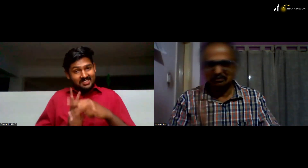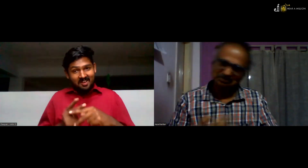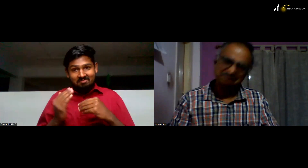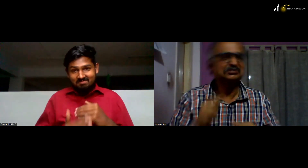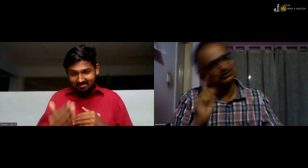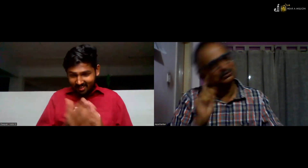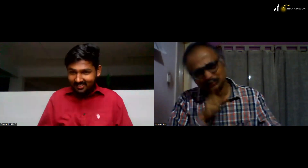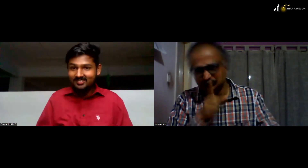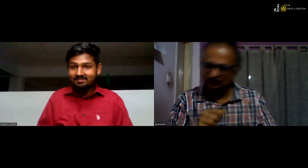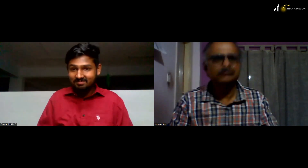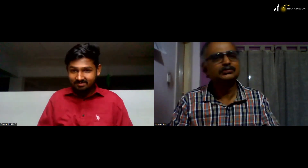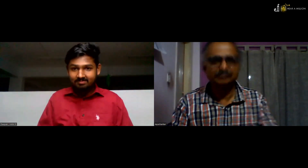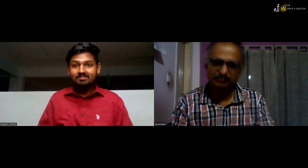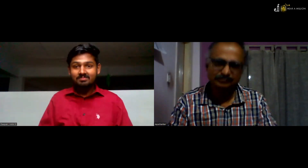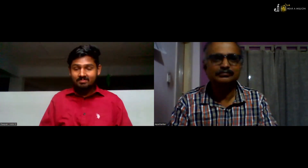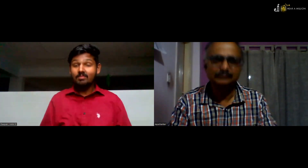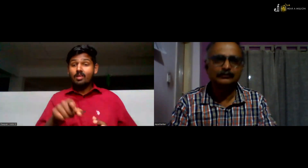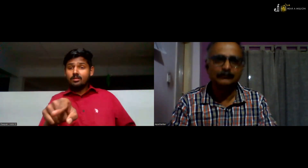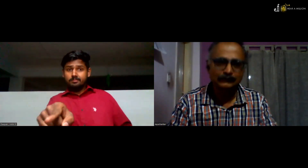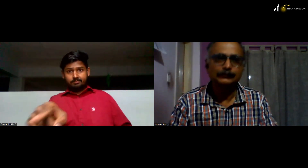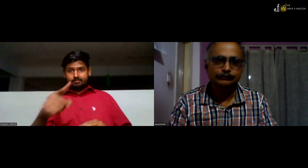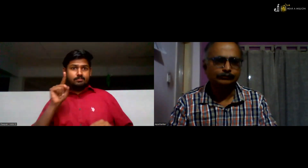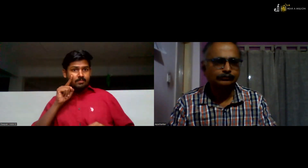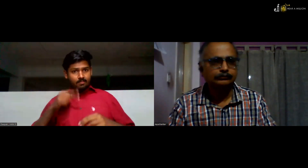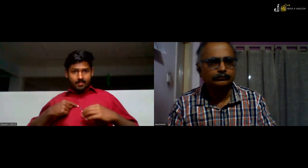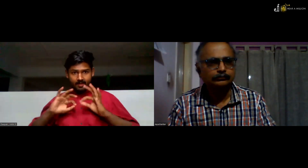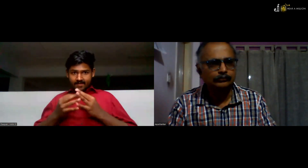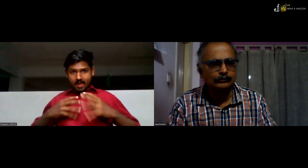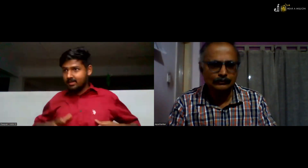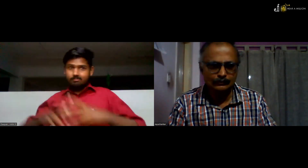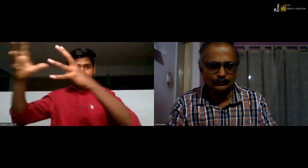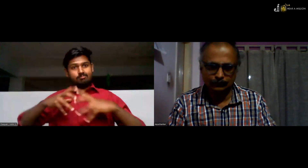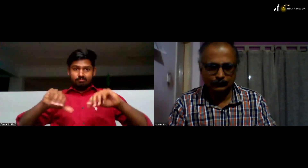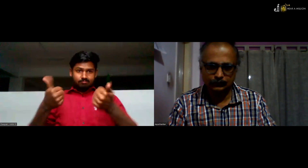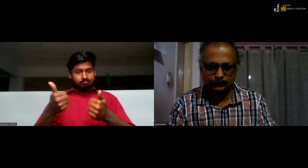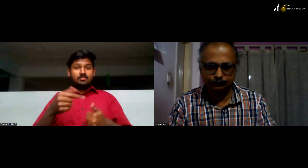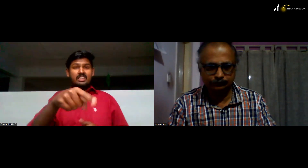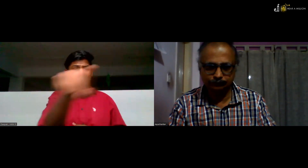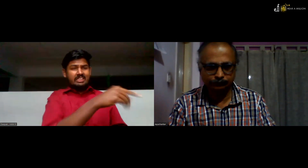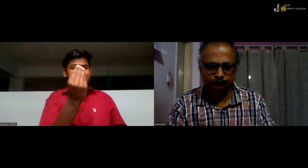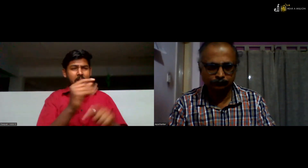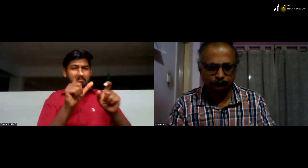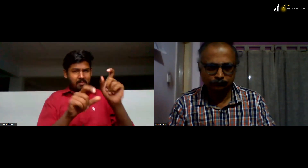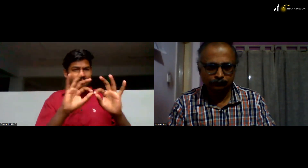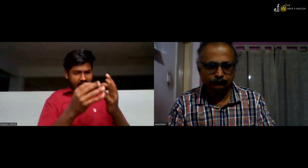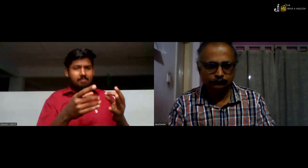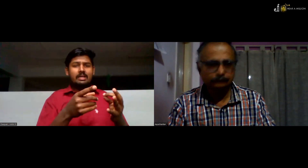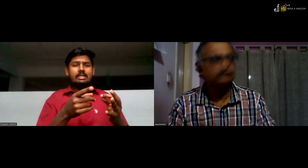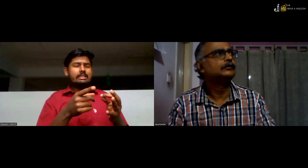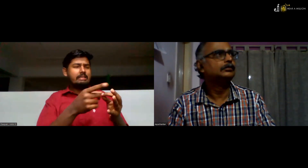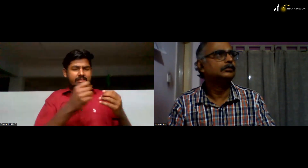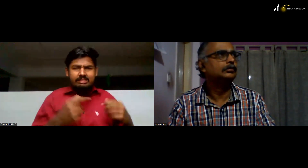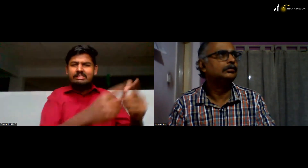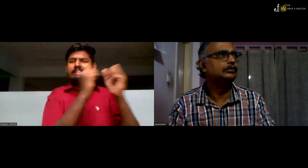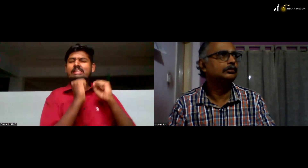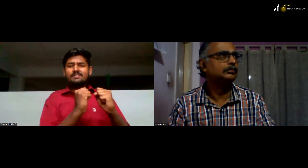I keep on traveling like this, and I want to keep this spirit live in me. Okay, so you can manage